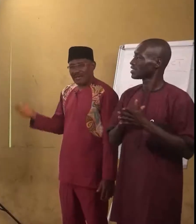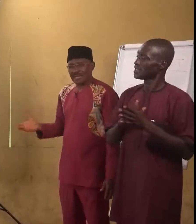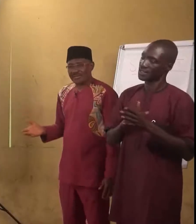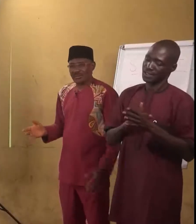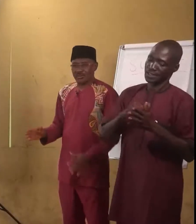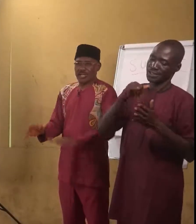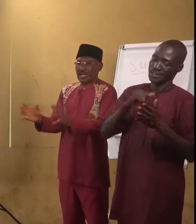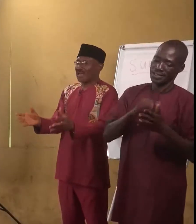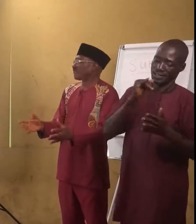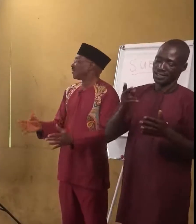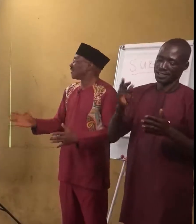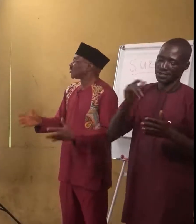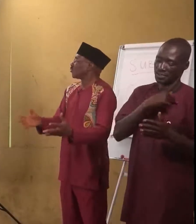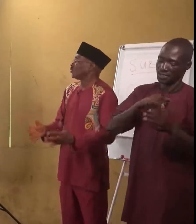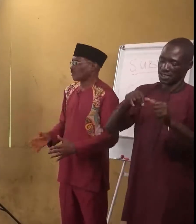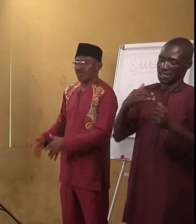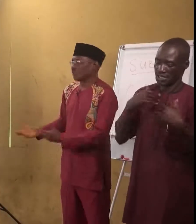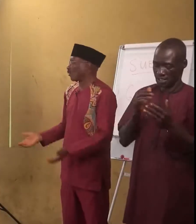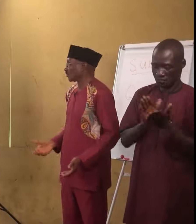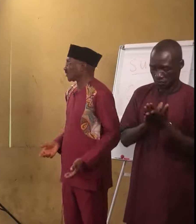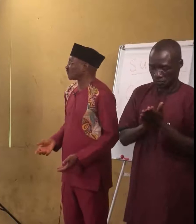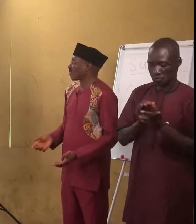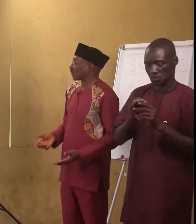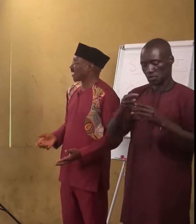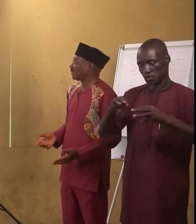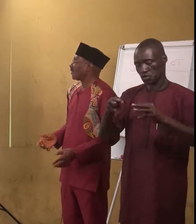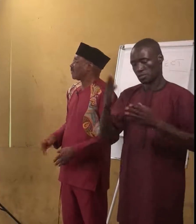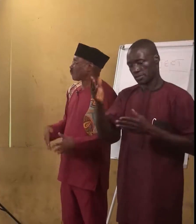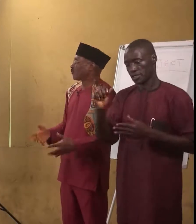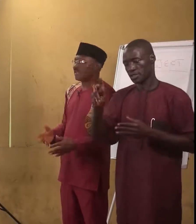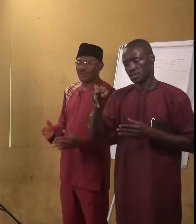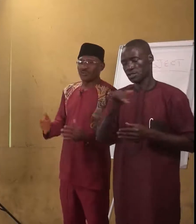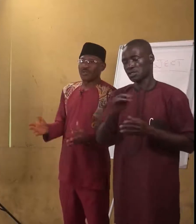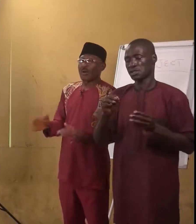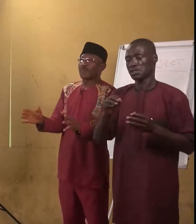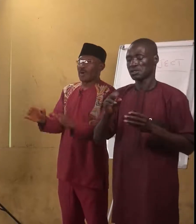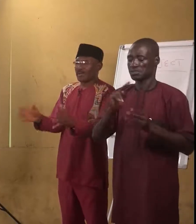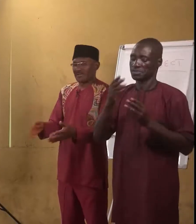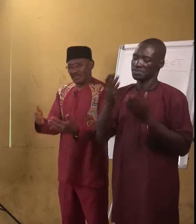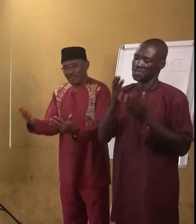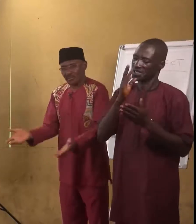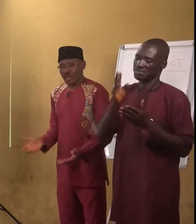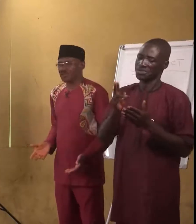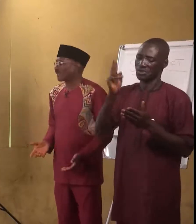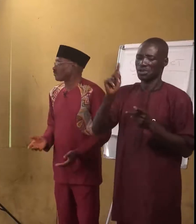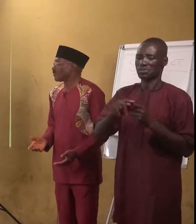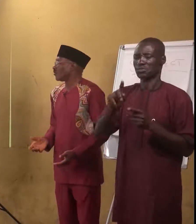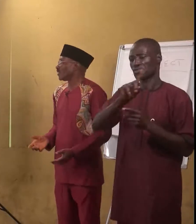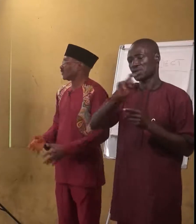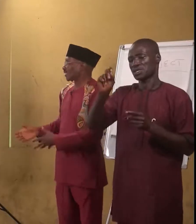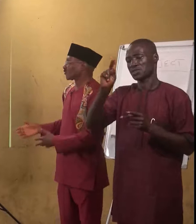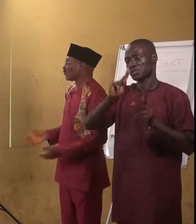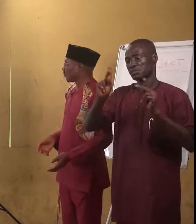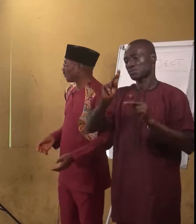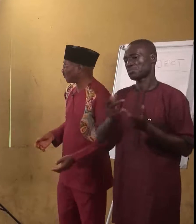in hamlet, you can have schools or shops, right? Population could be up to about 100 people